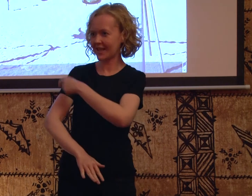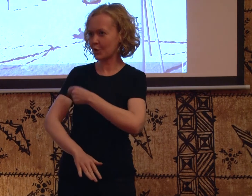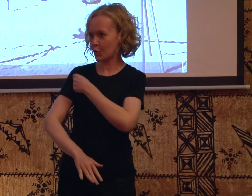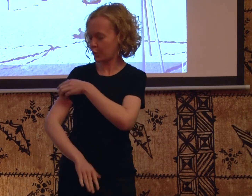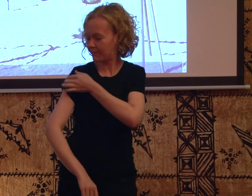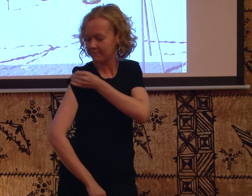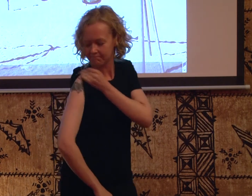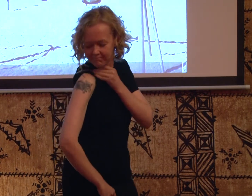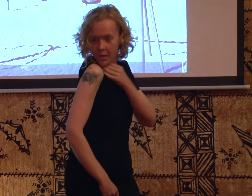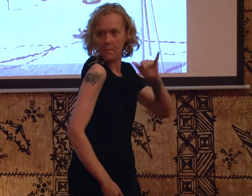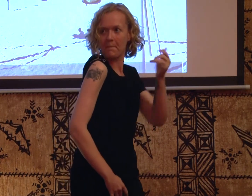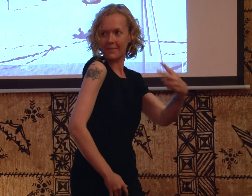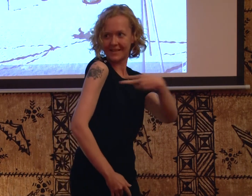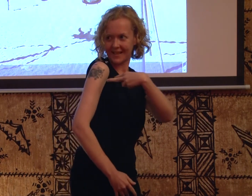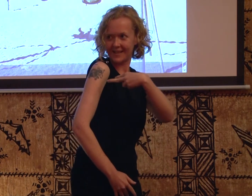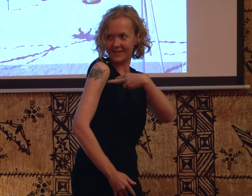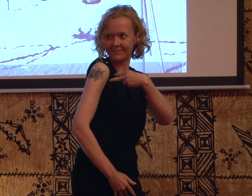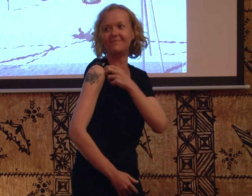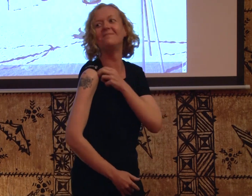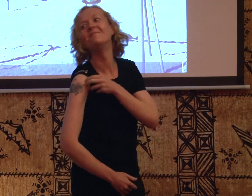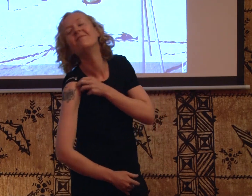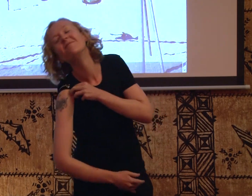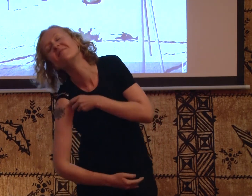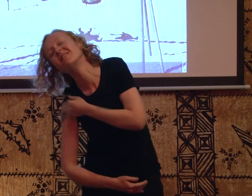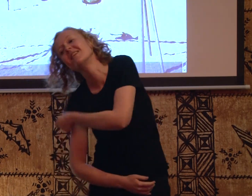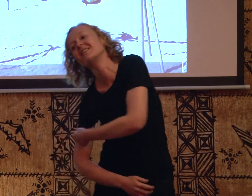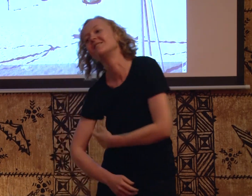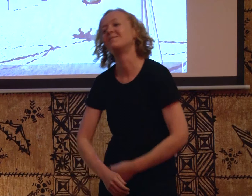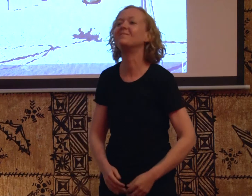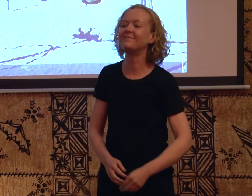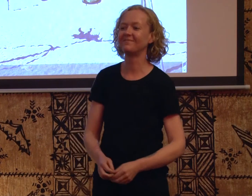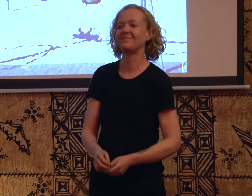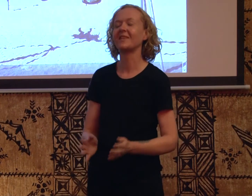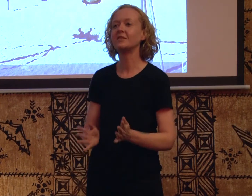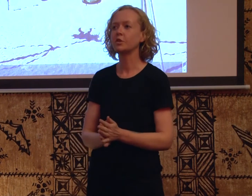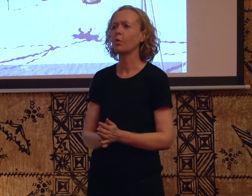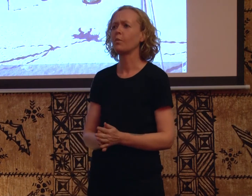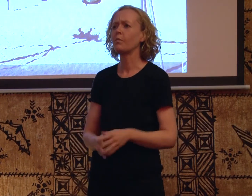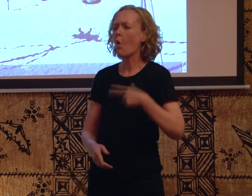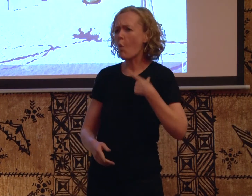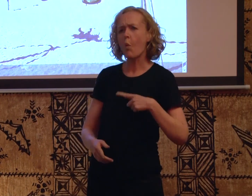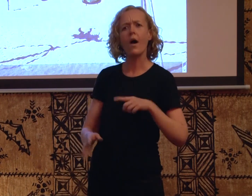I'm mad about rats. I have a tattoo here, and you can see. That's how mad I am about rats.